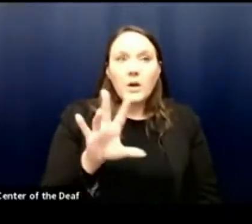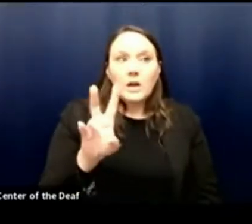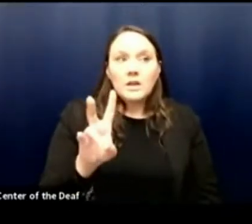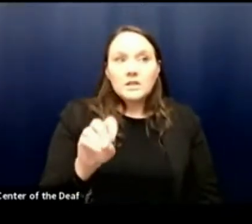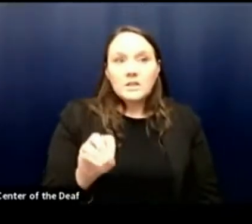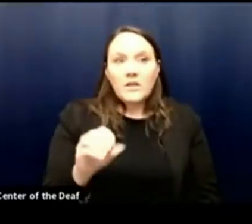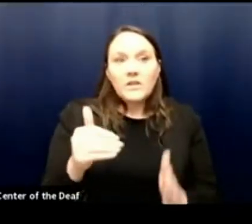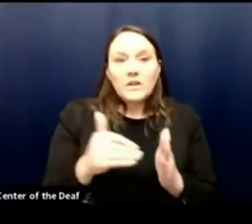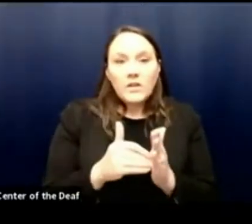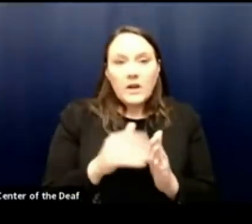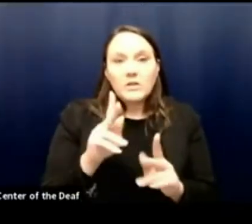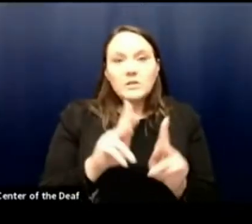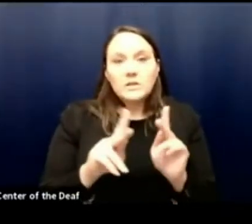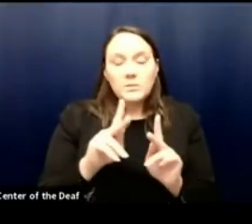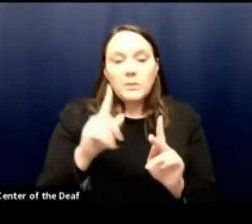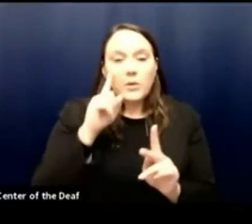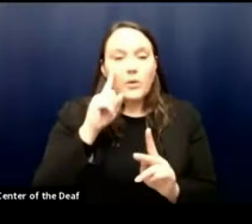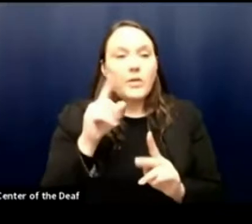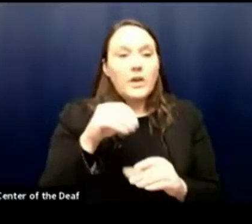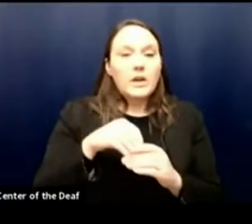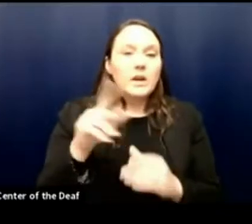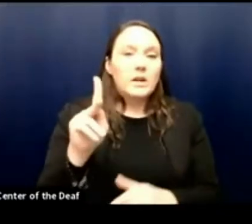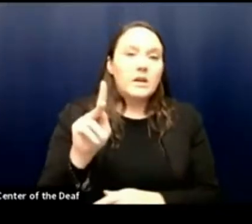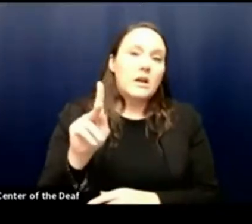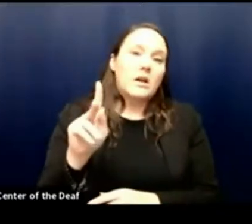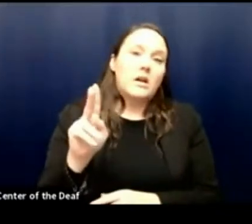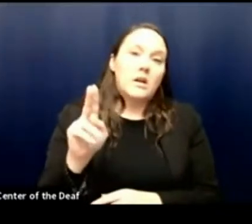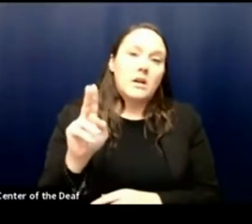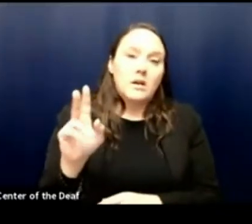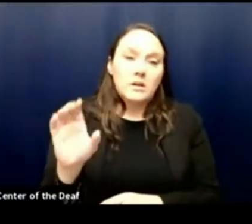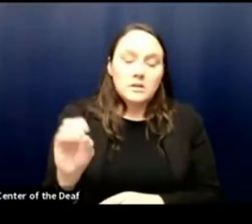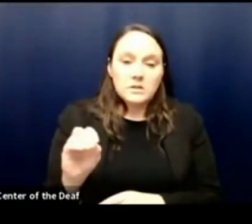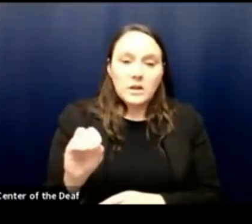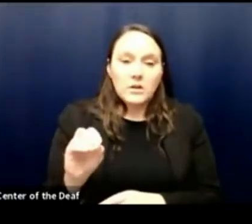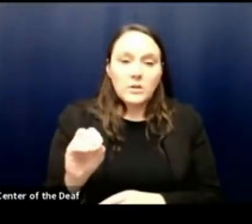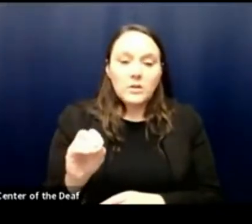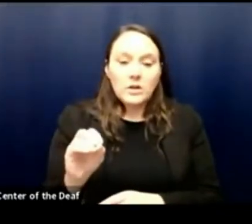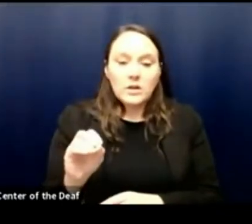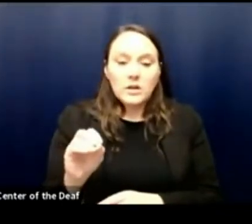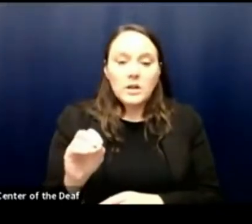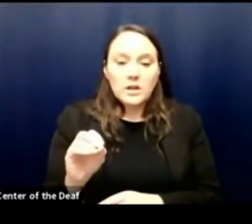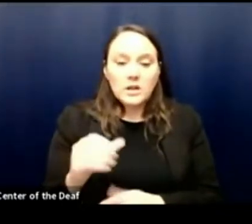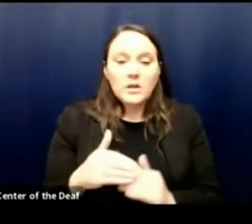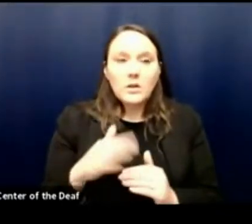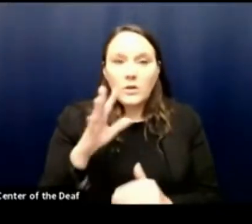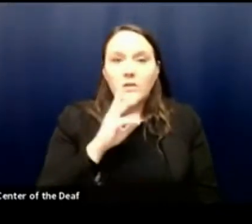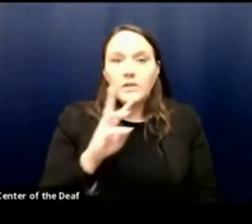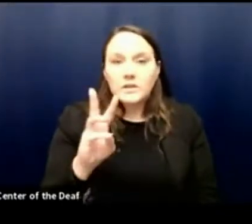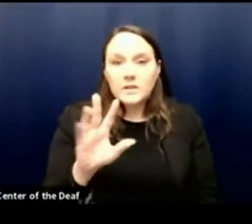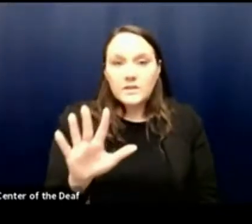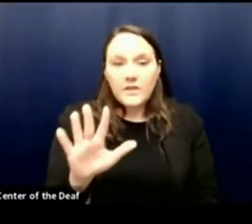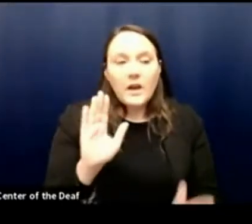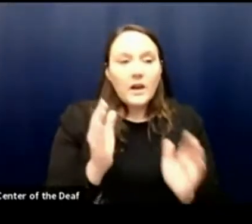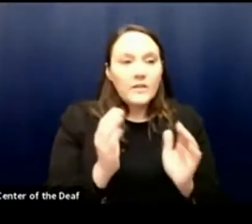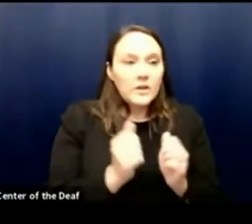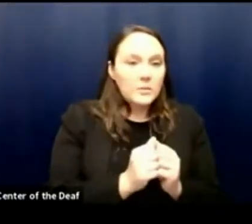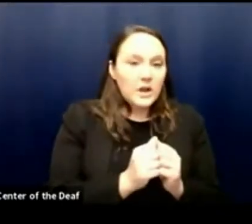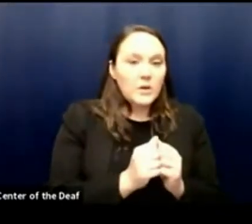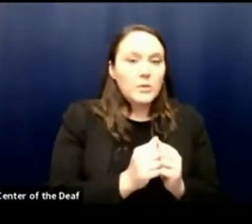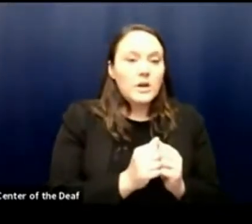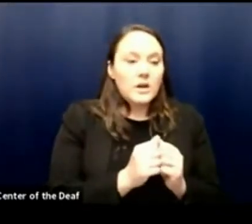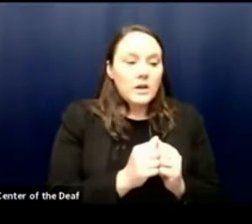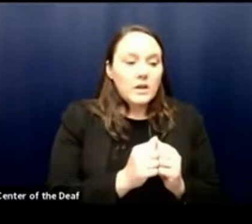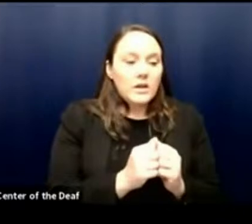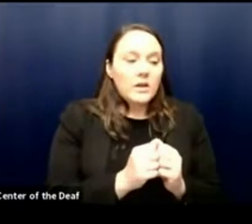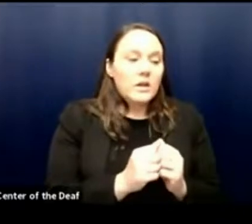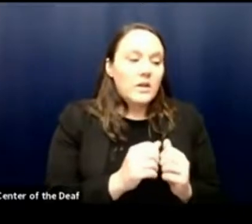I believe, people in Knox County, according to census estimates, that are over 65 compared to a little over